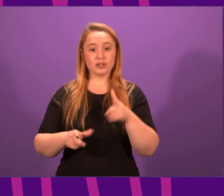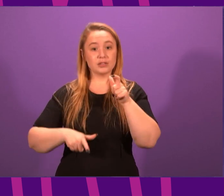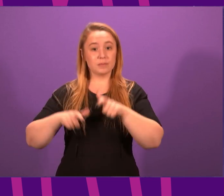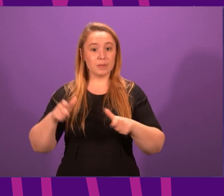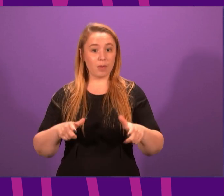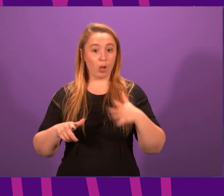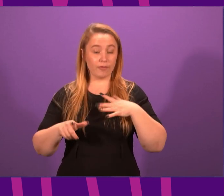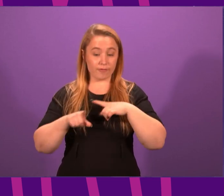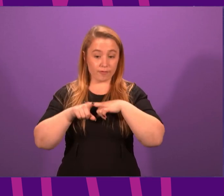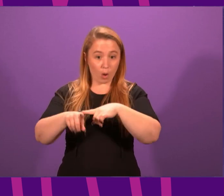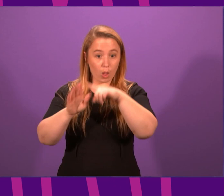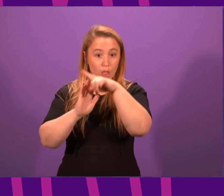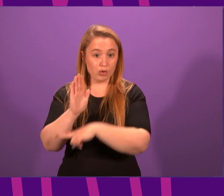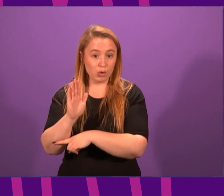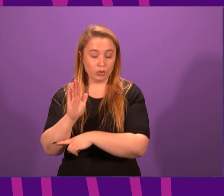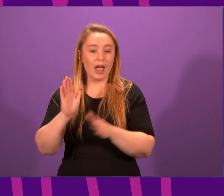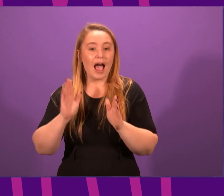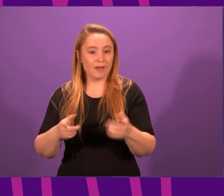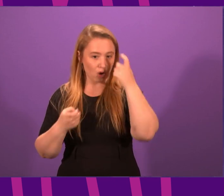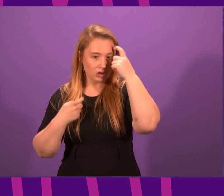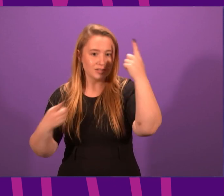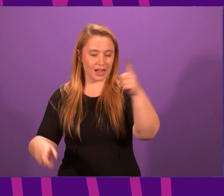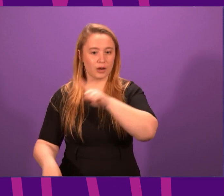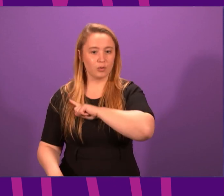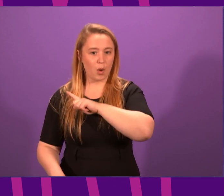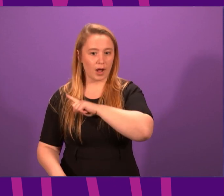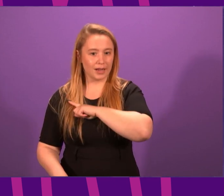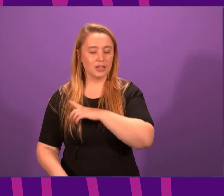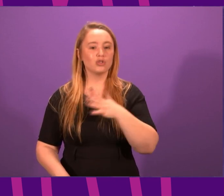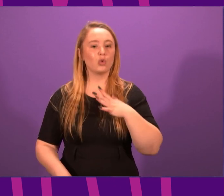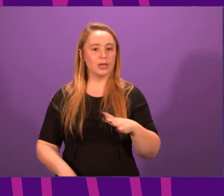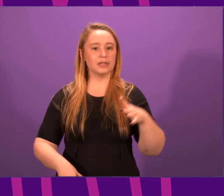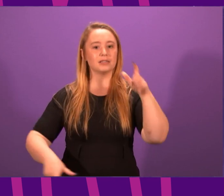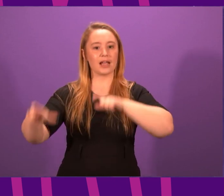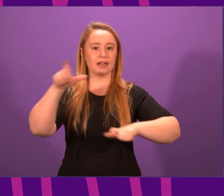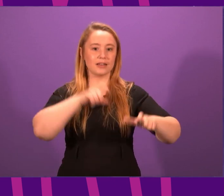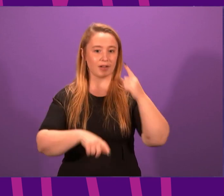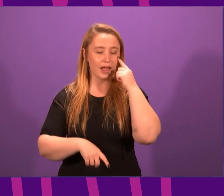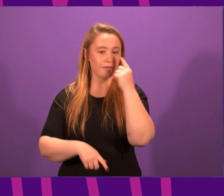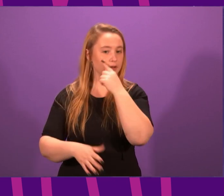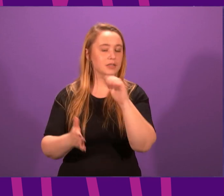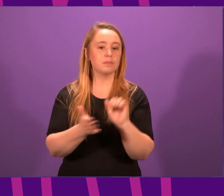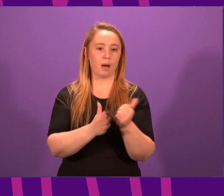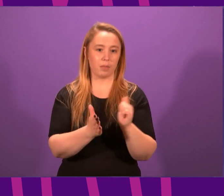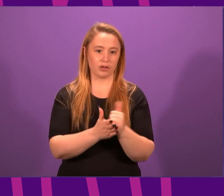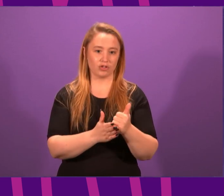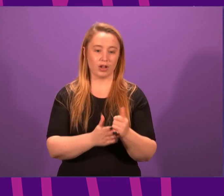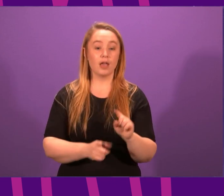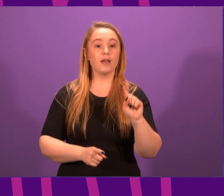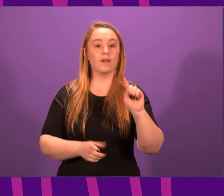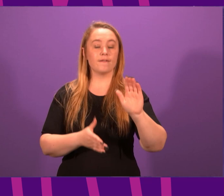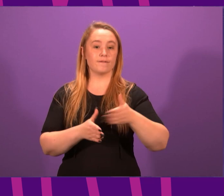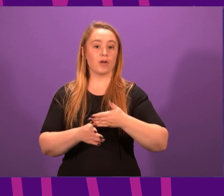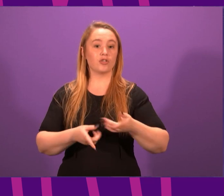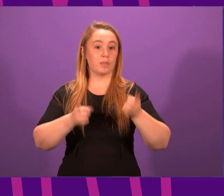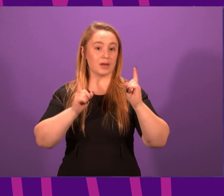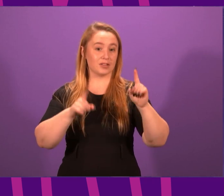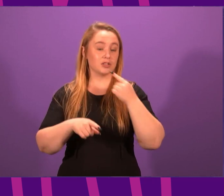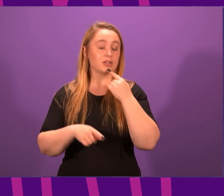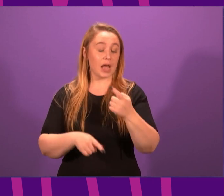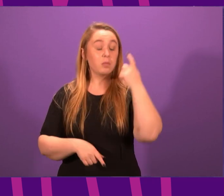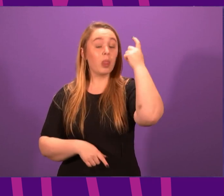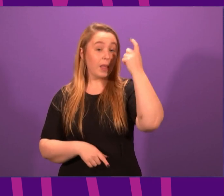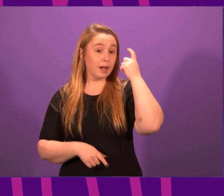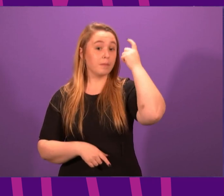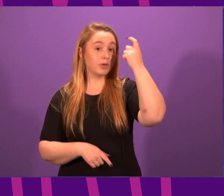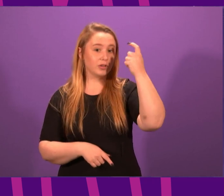need to improve understanding, and that means the scientific evidence needs to be published. I know the First Minister said she would consider that, but I do